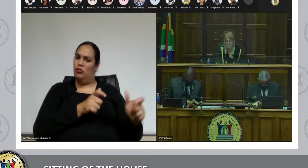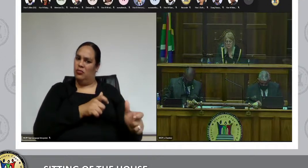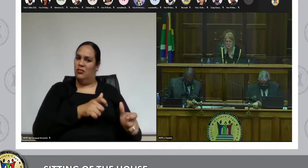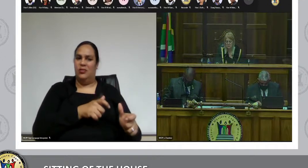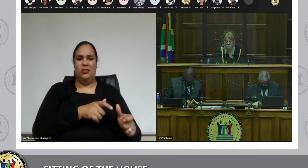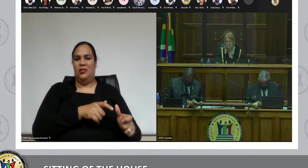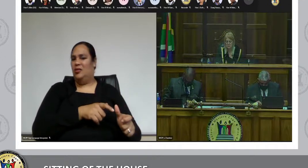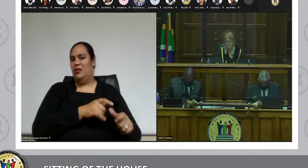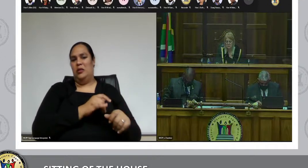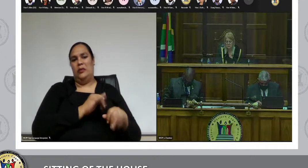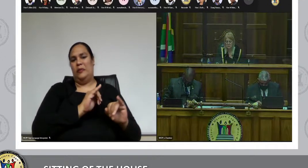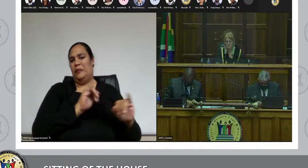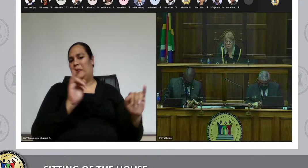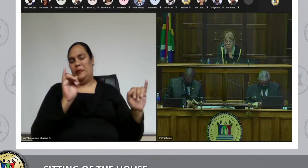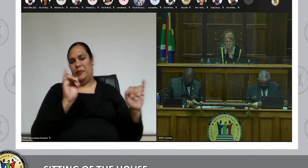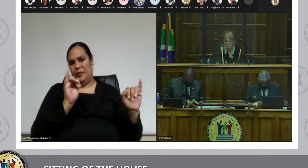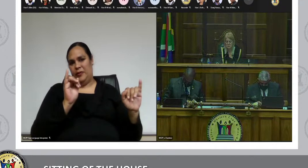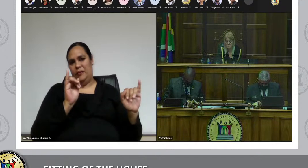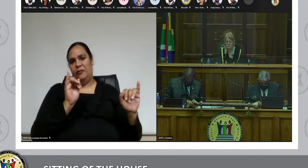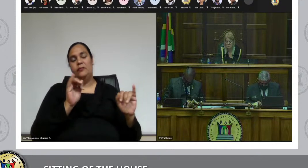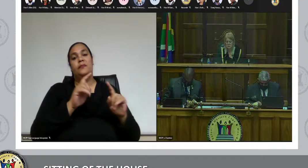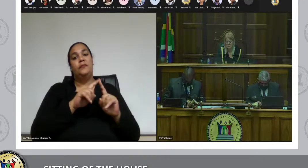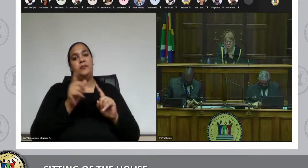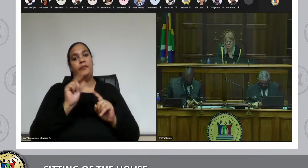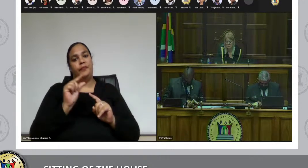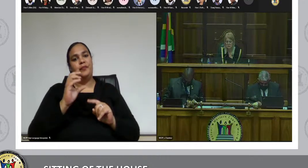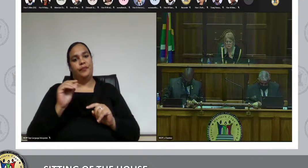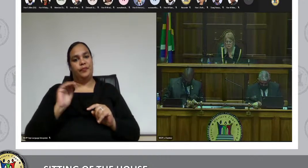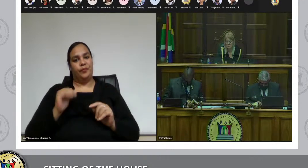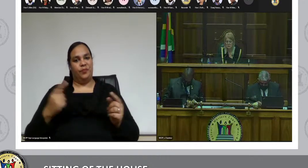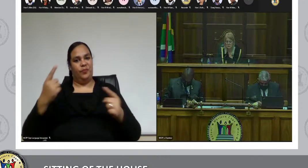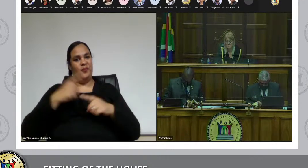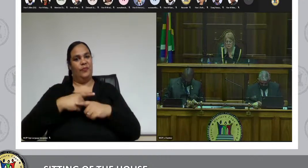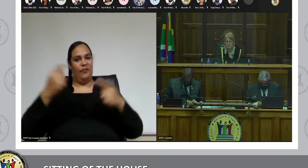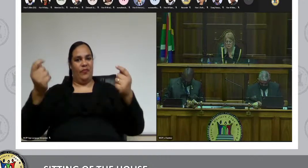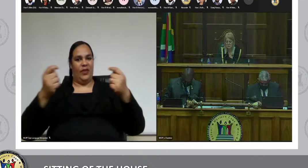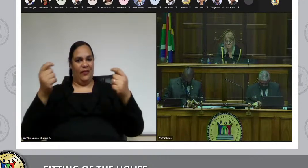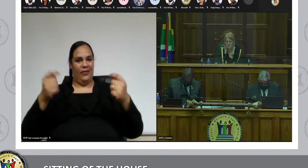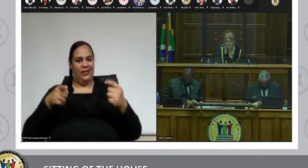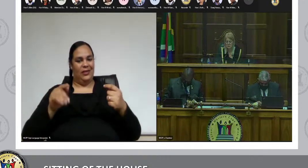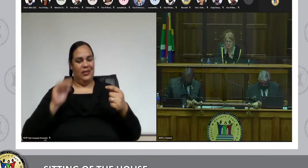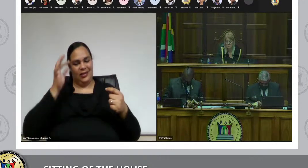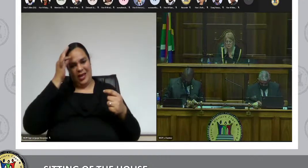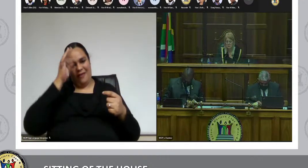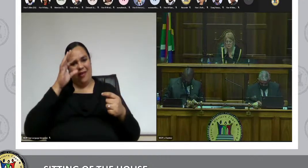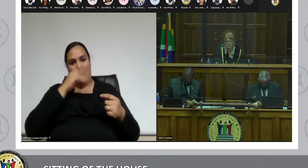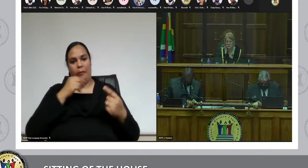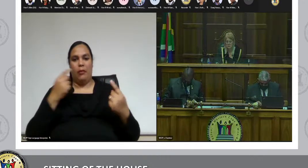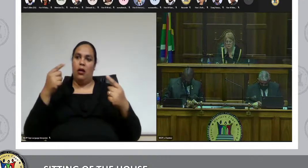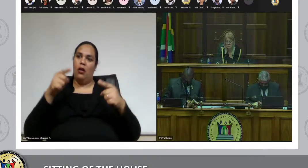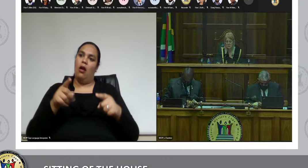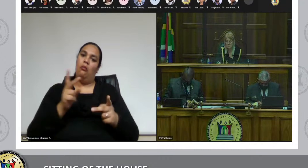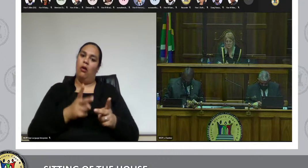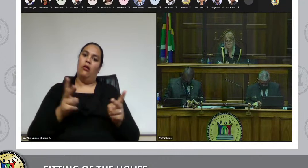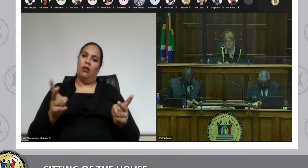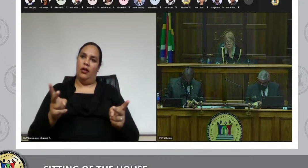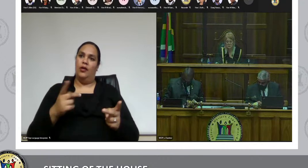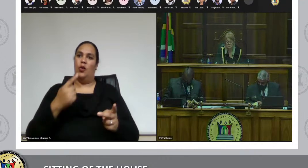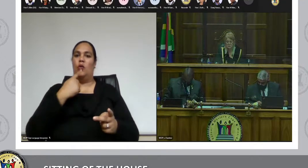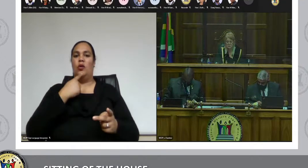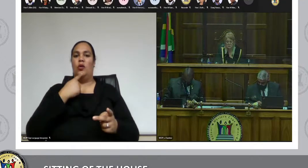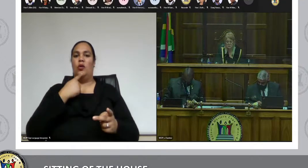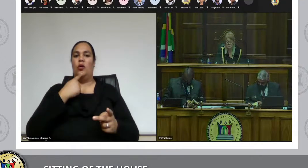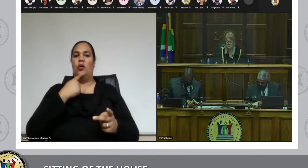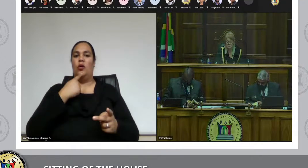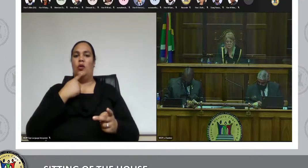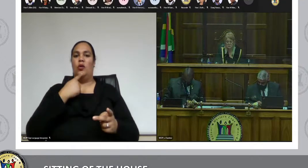bureaucratic government doublespeak. We will soon have a Women's Day event. This government shouldn't come there once again to tell us that they